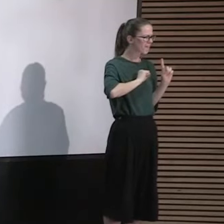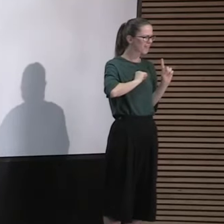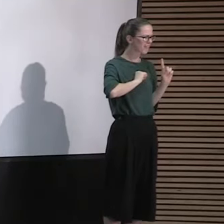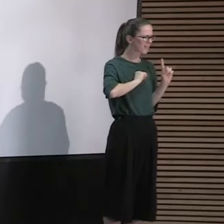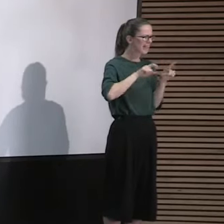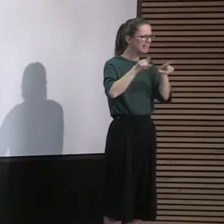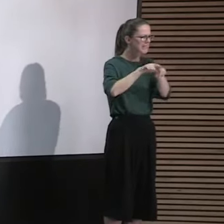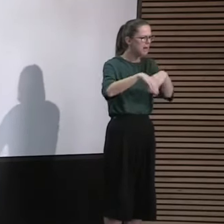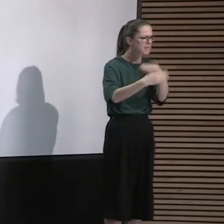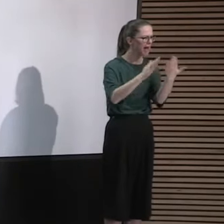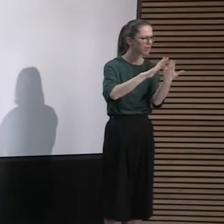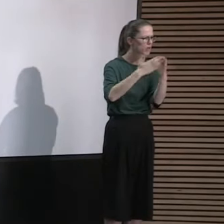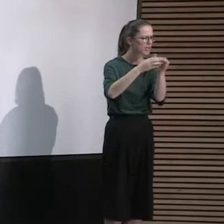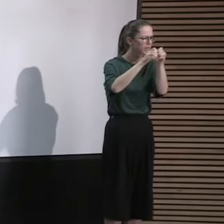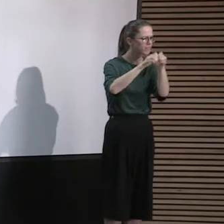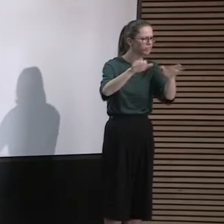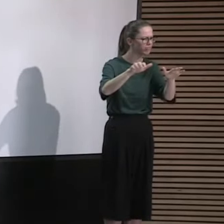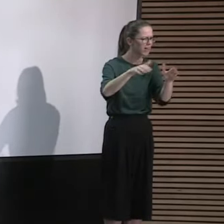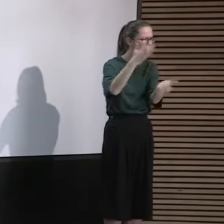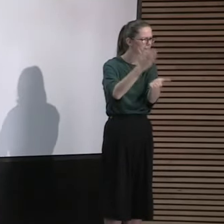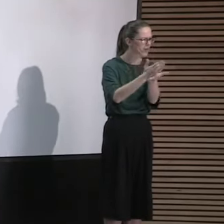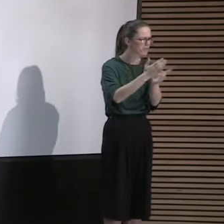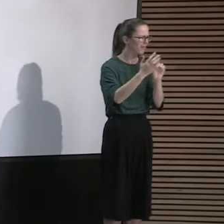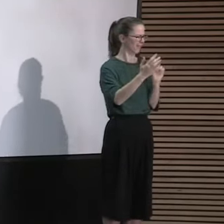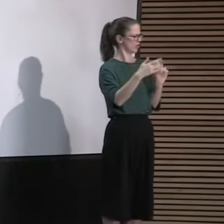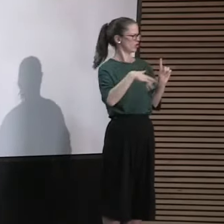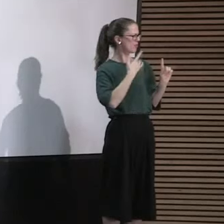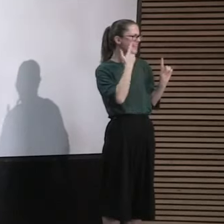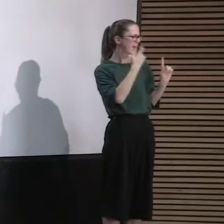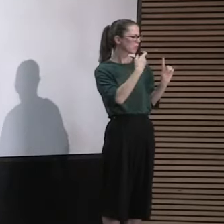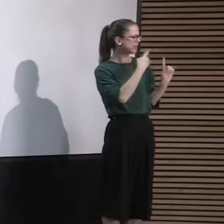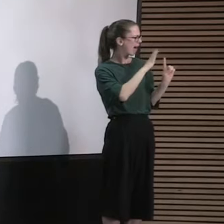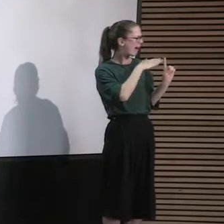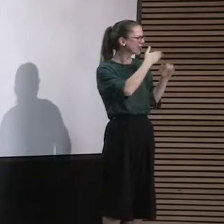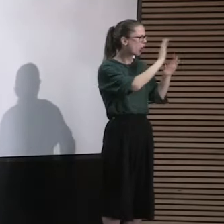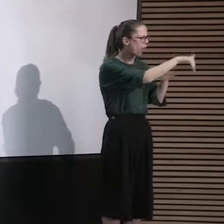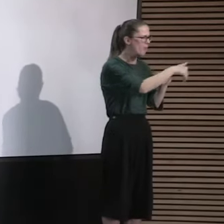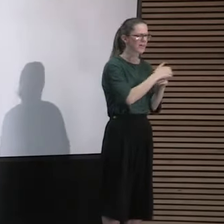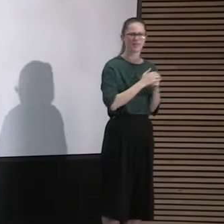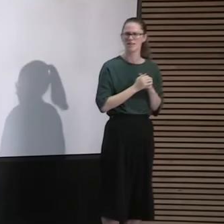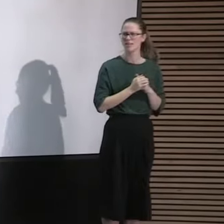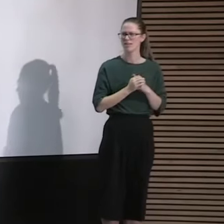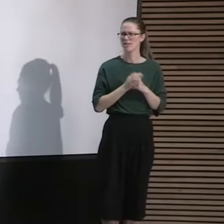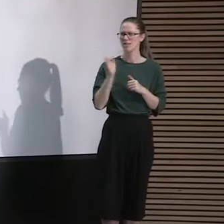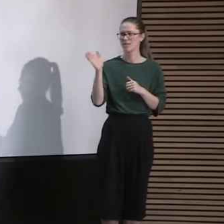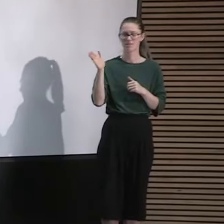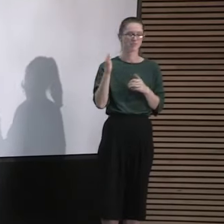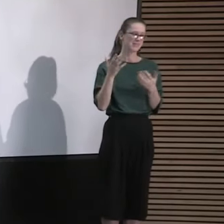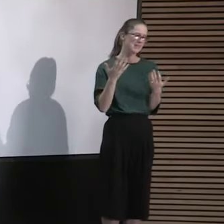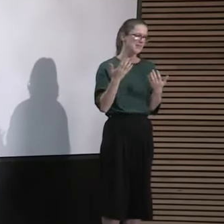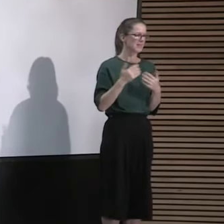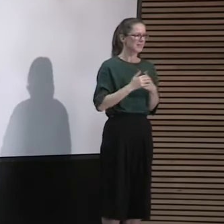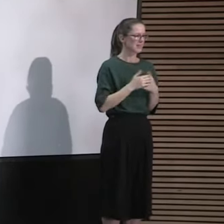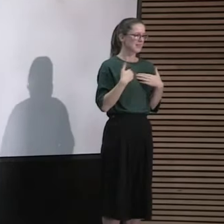day that a community cluster is broken out and has been confirmed. Surely you'd err on the side of caution and send him home. Look, he passed